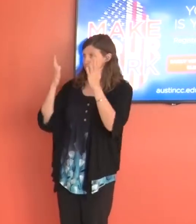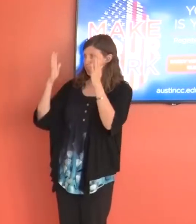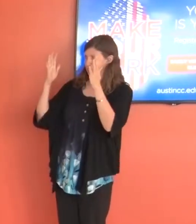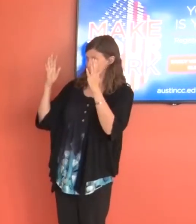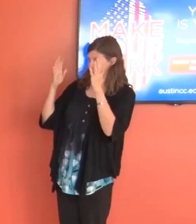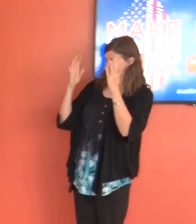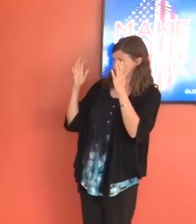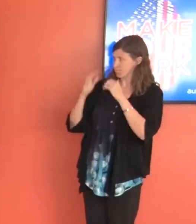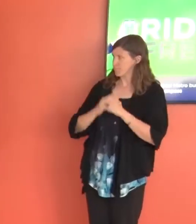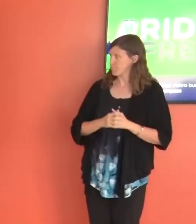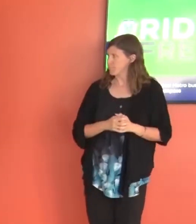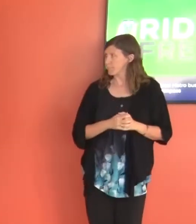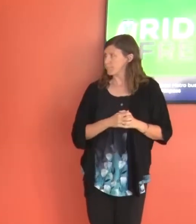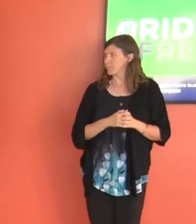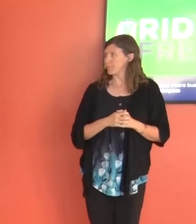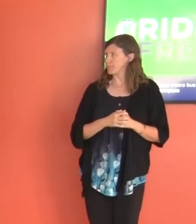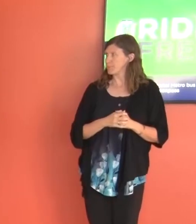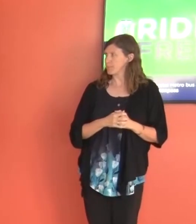Rose?